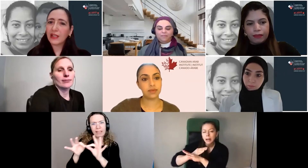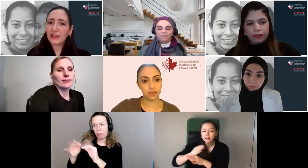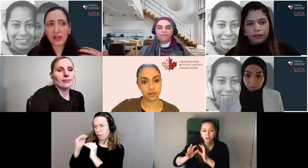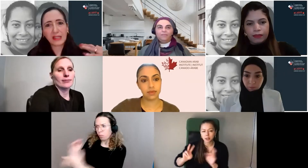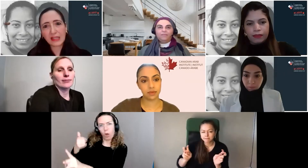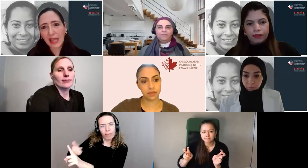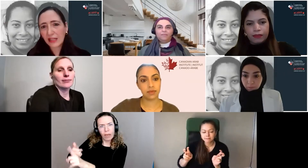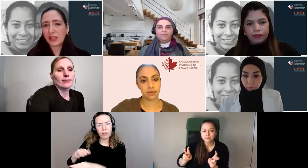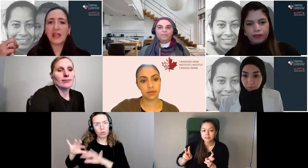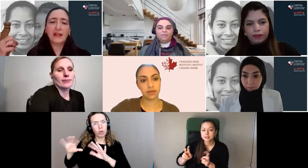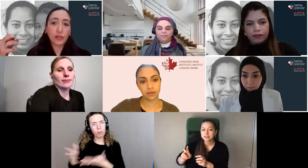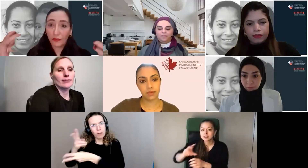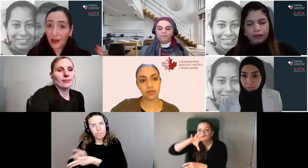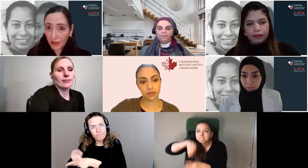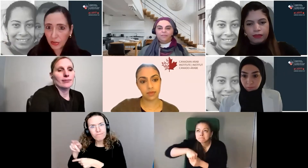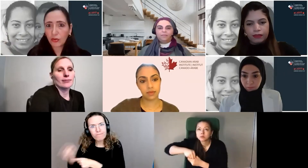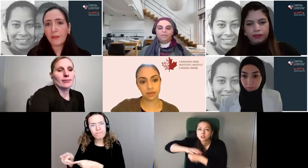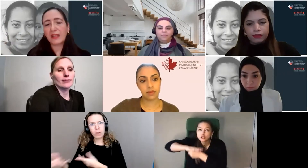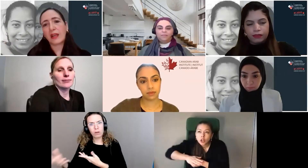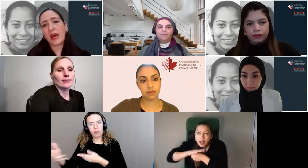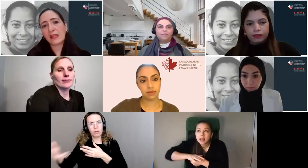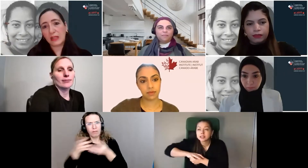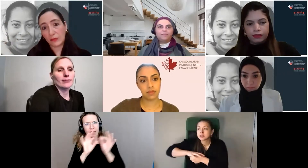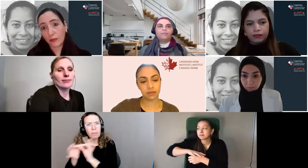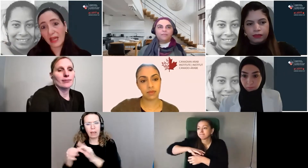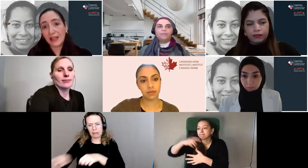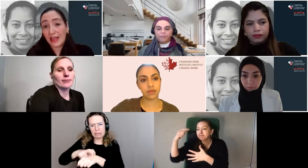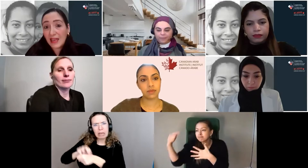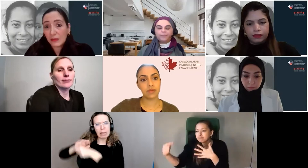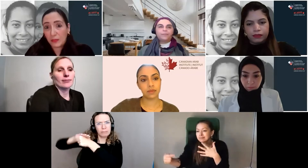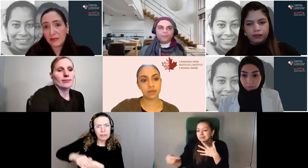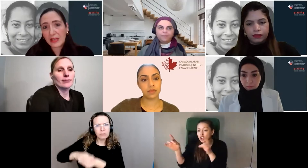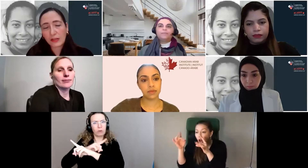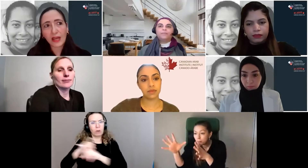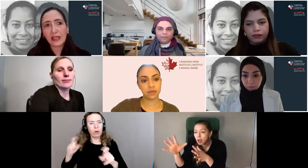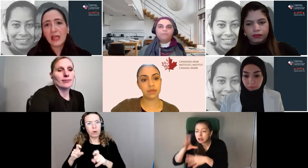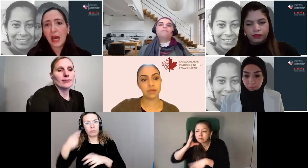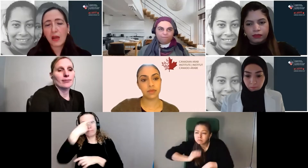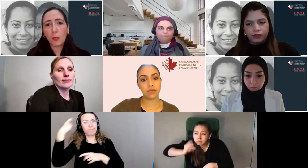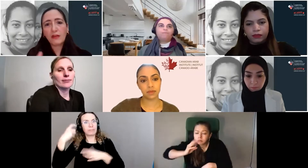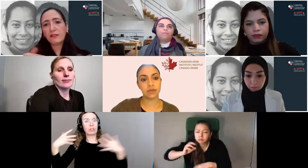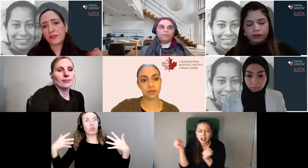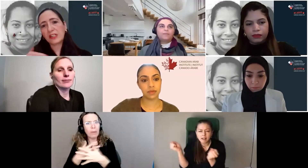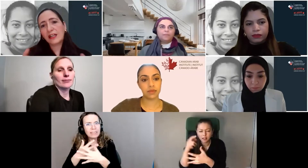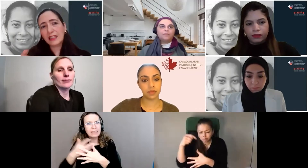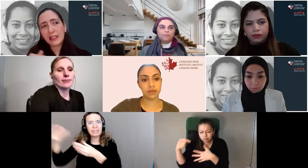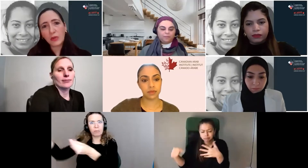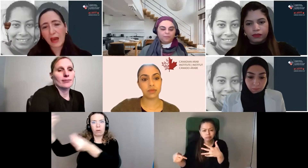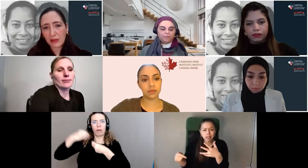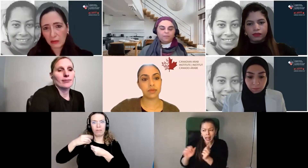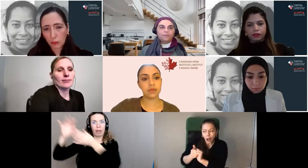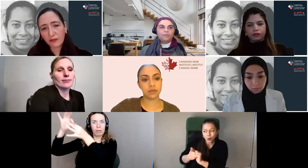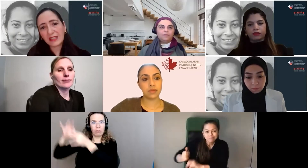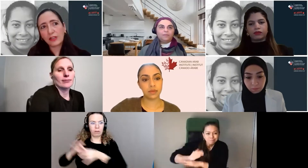all that stress, anxiety, vicarious trauma that has been raised that they experience, right? And one of the first lines